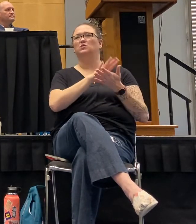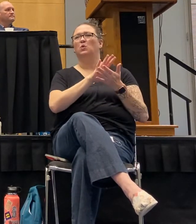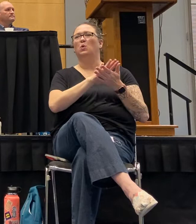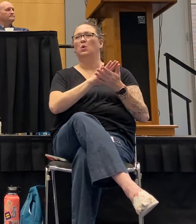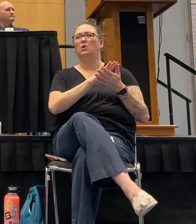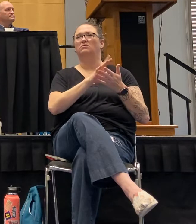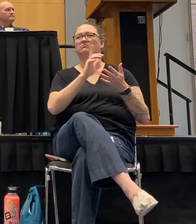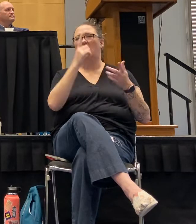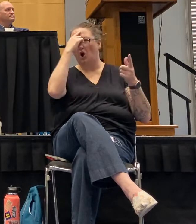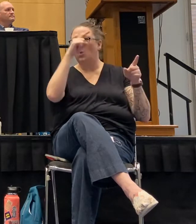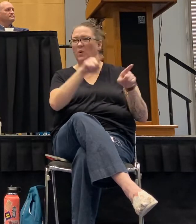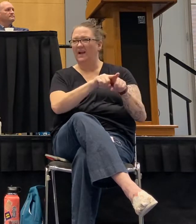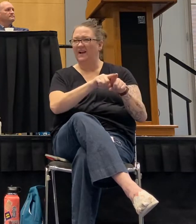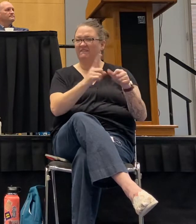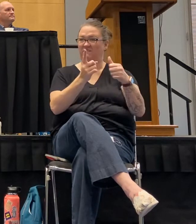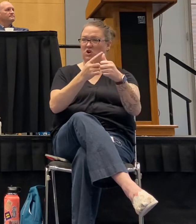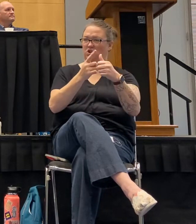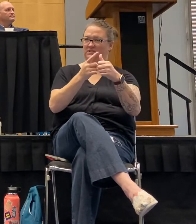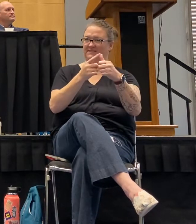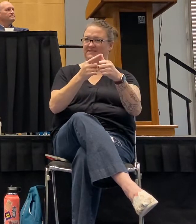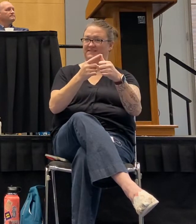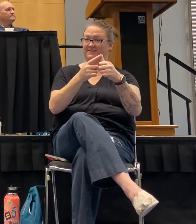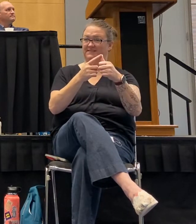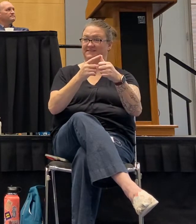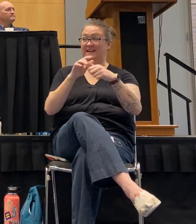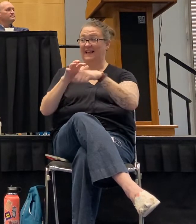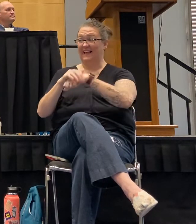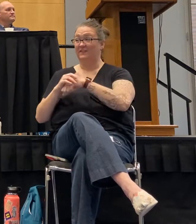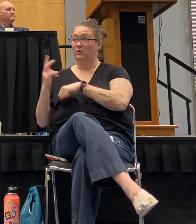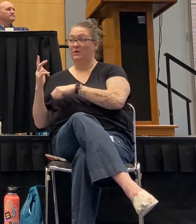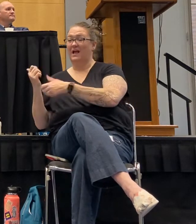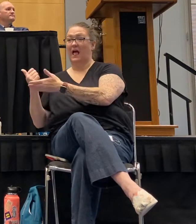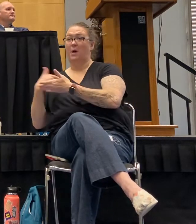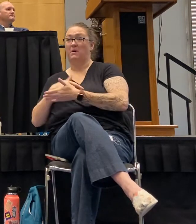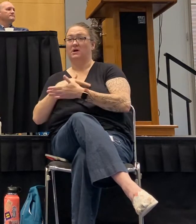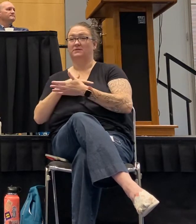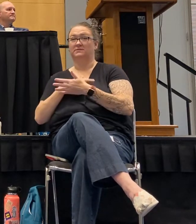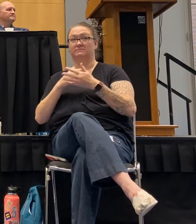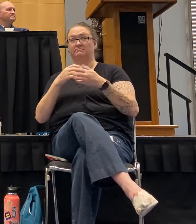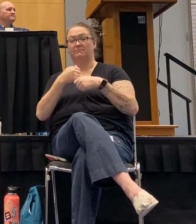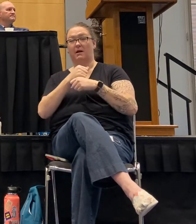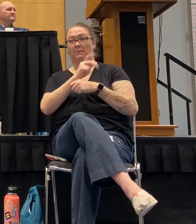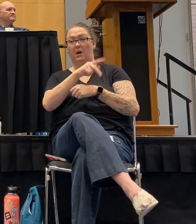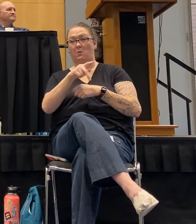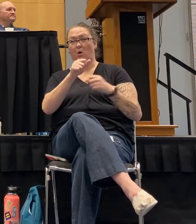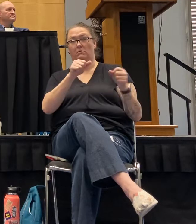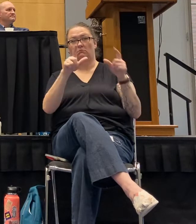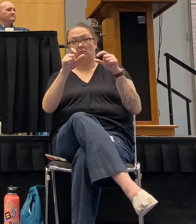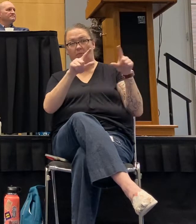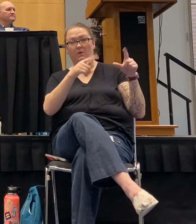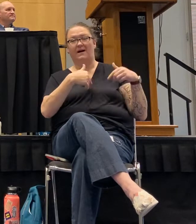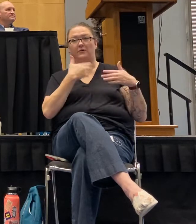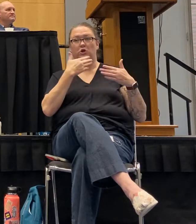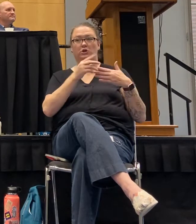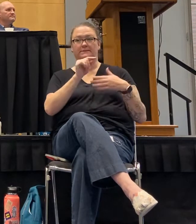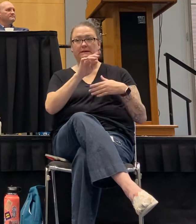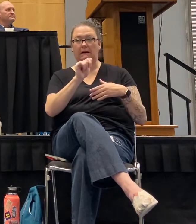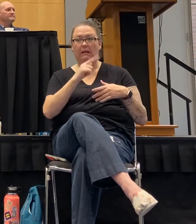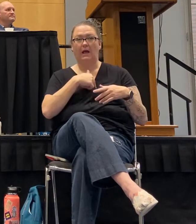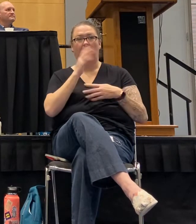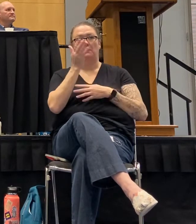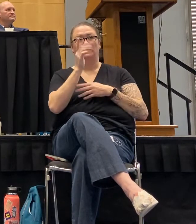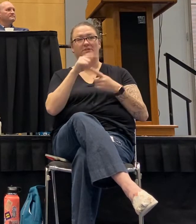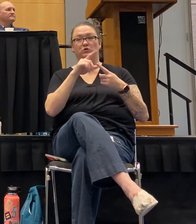first. And English 3 helped us with putting together a PowerPoint. We had a lot of really good data. I presented it to